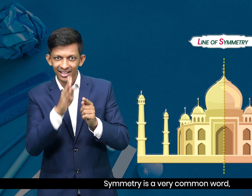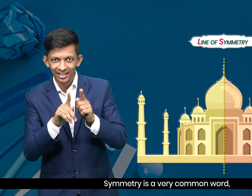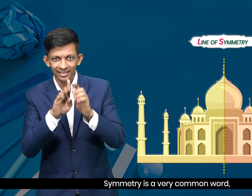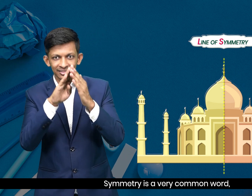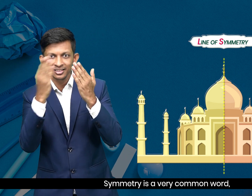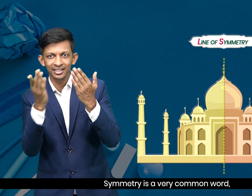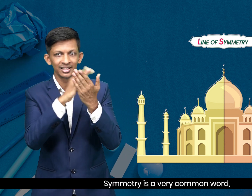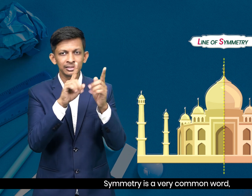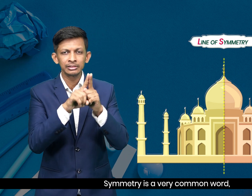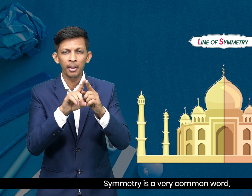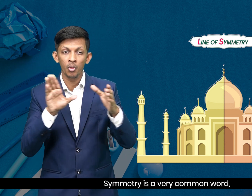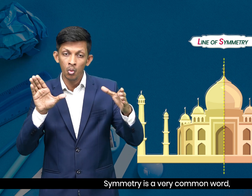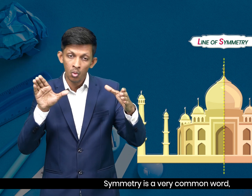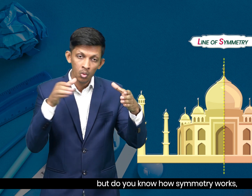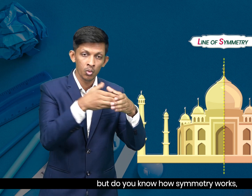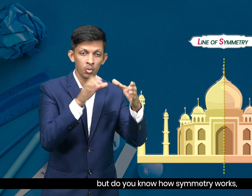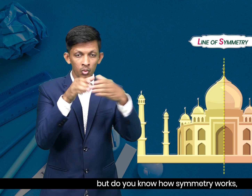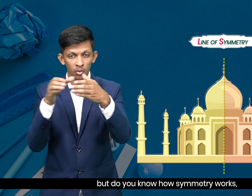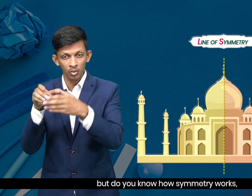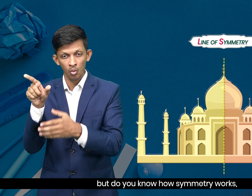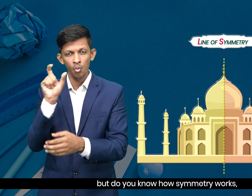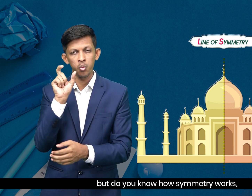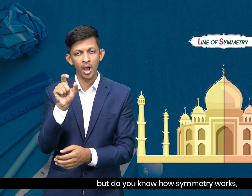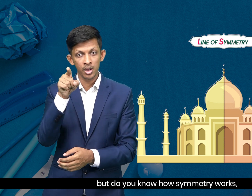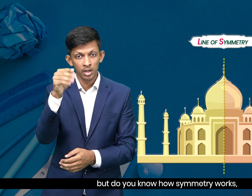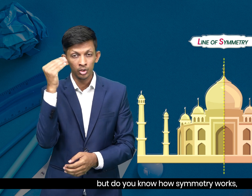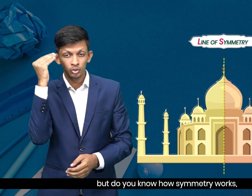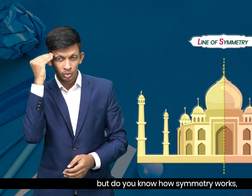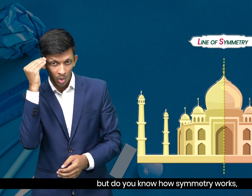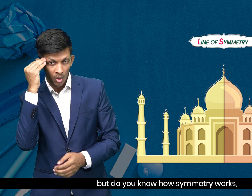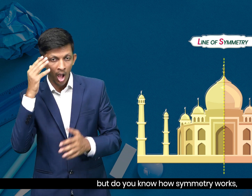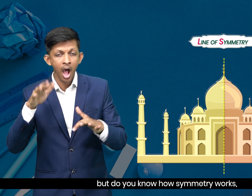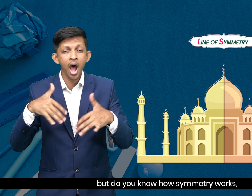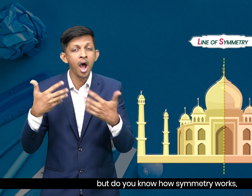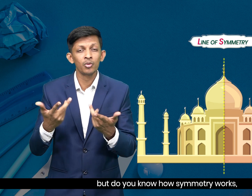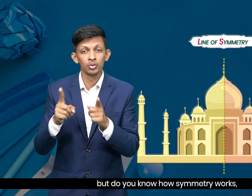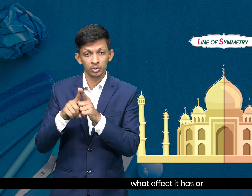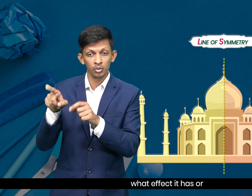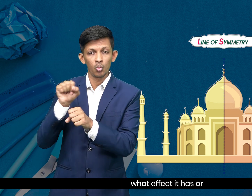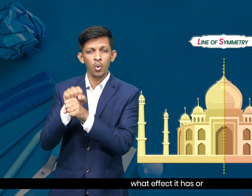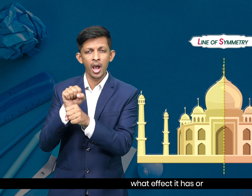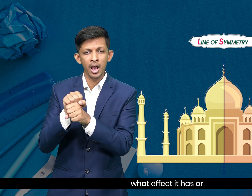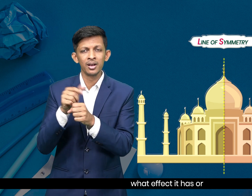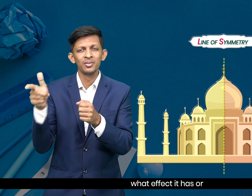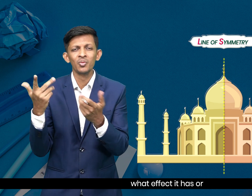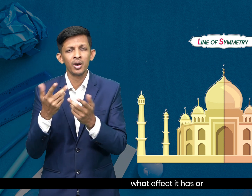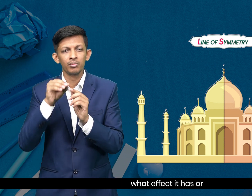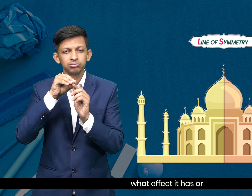Symmetry is a very common word, but do you know how symmetry works? What effect it has,